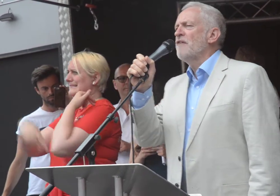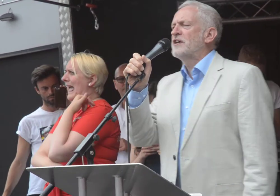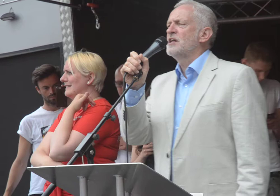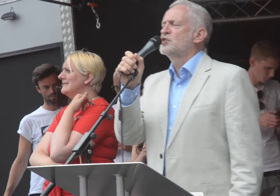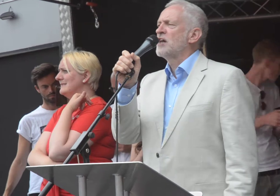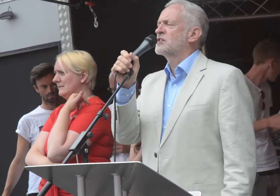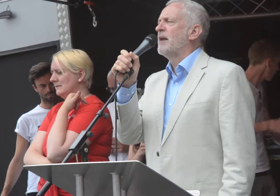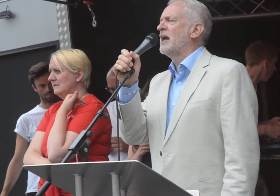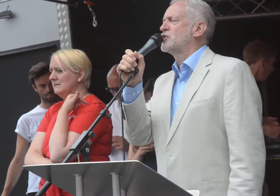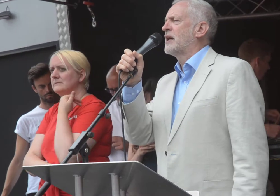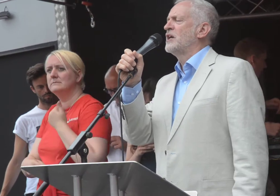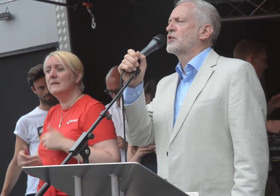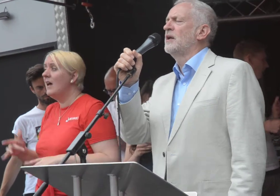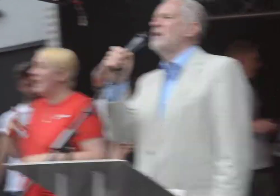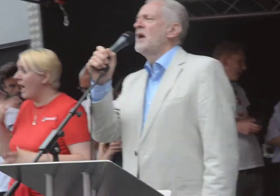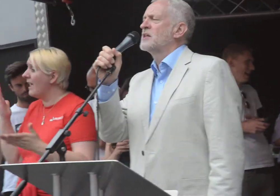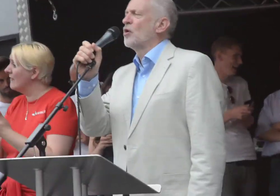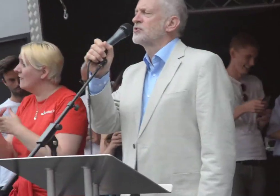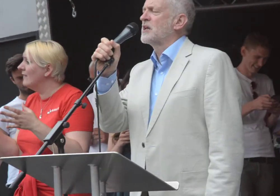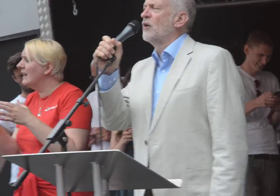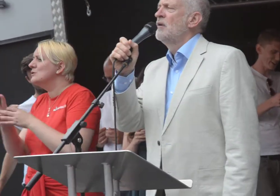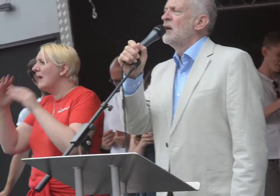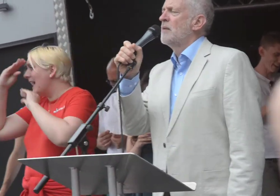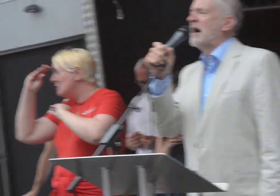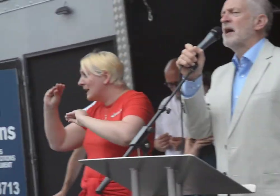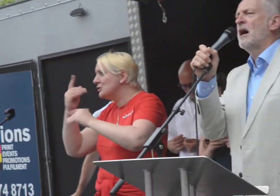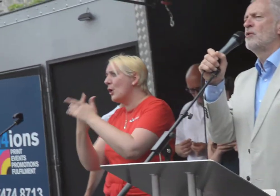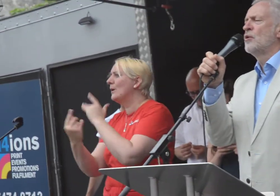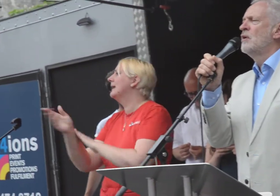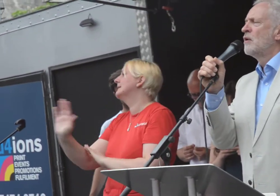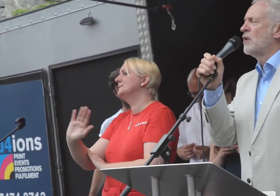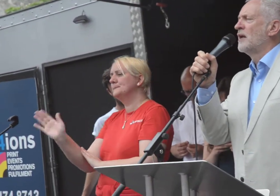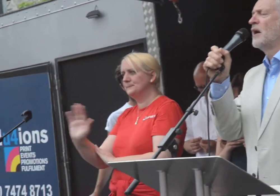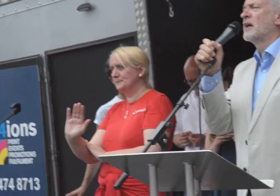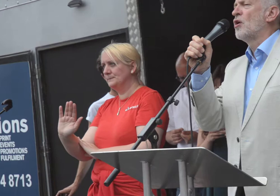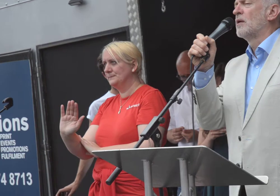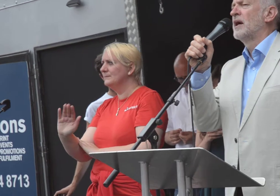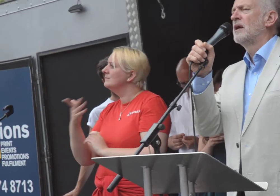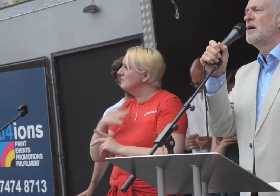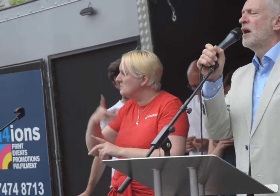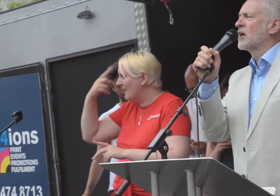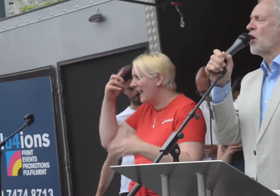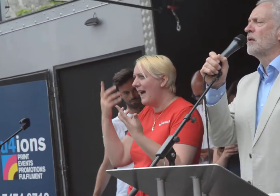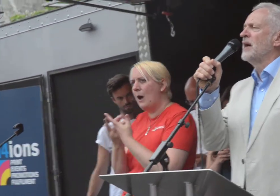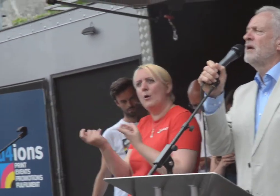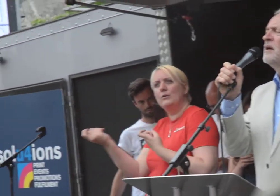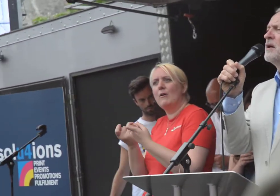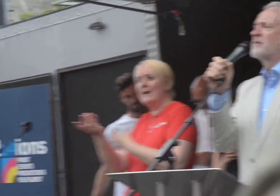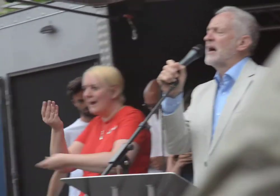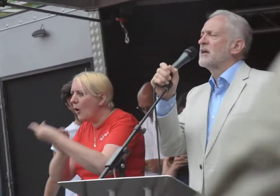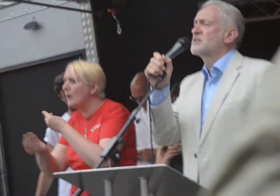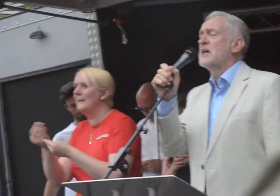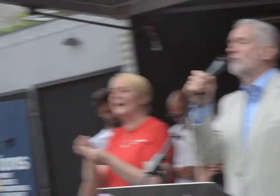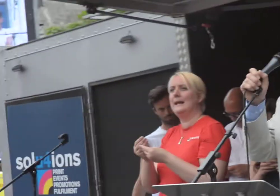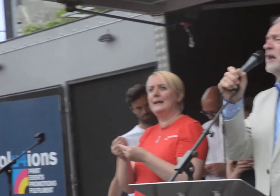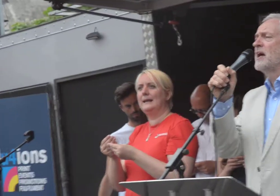But life isn't just about education, it's also about how you run an economy. An economy